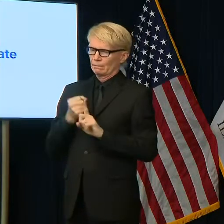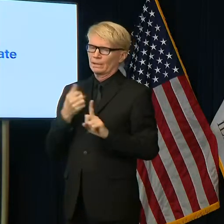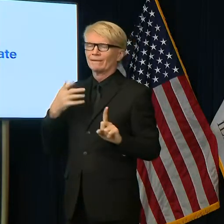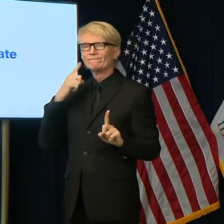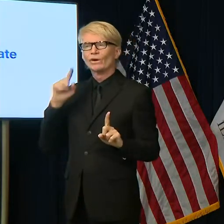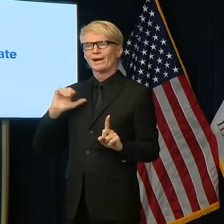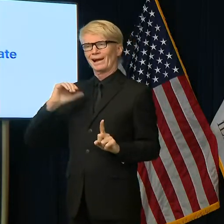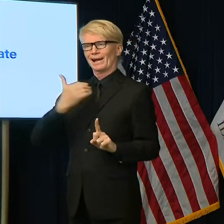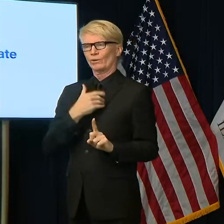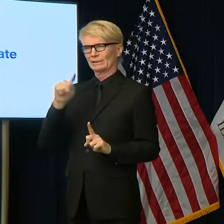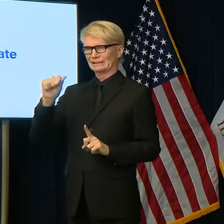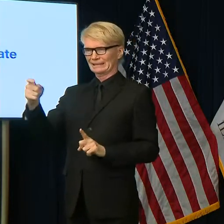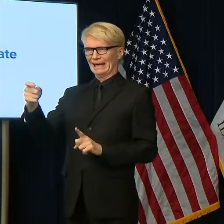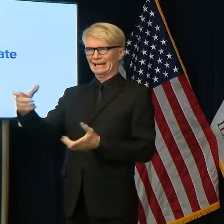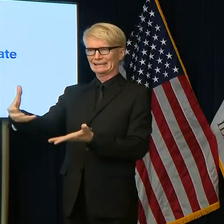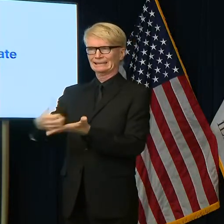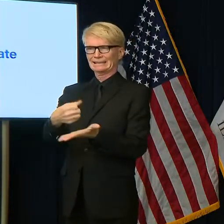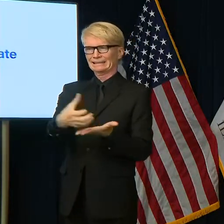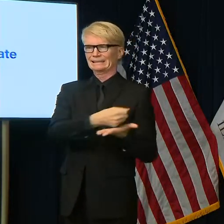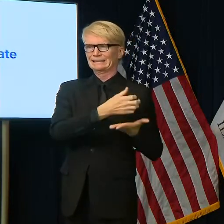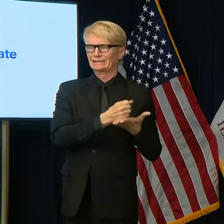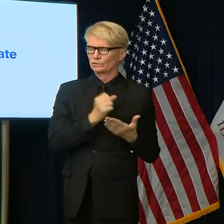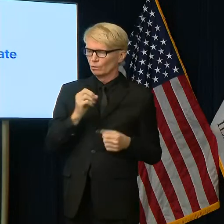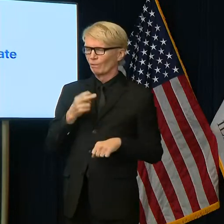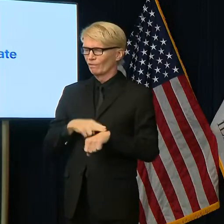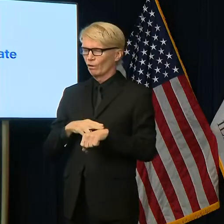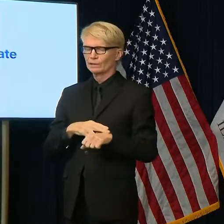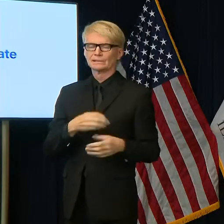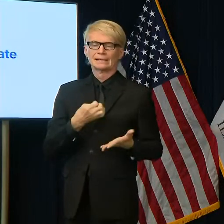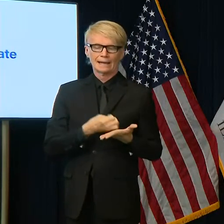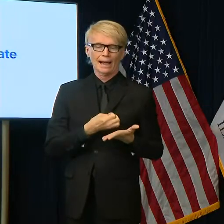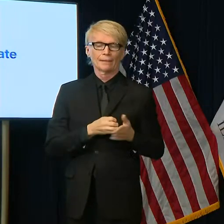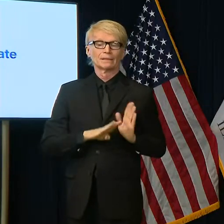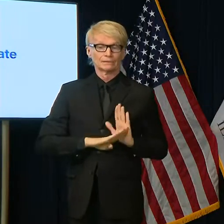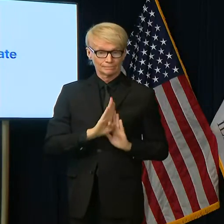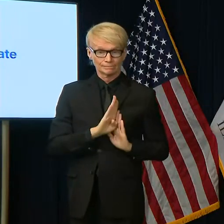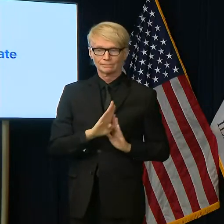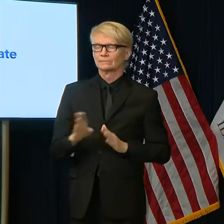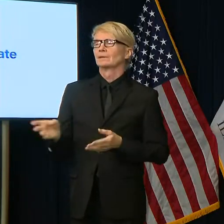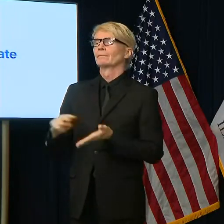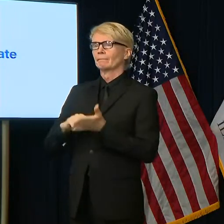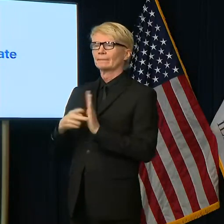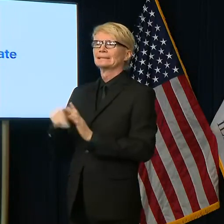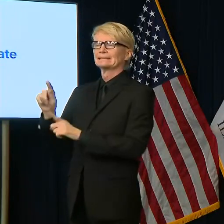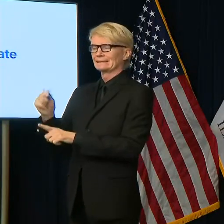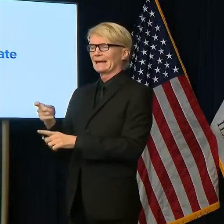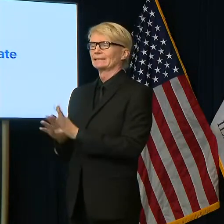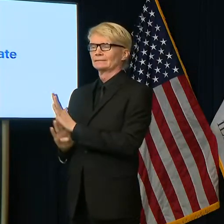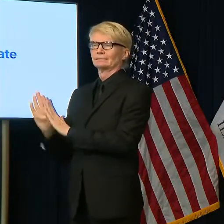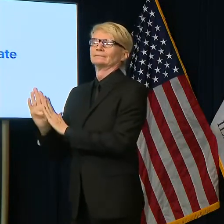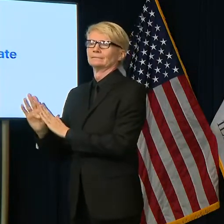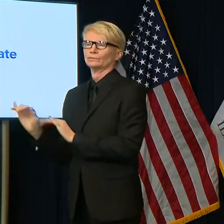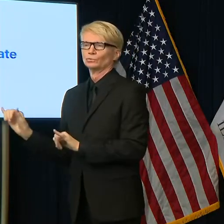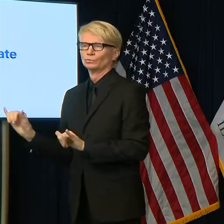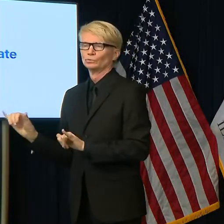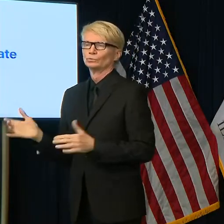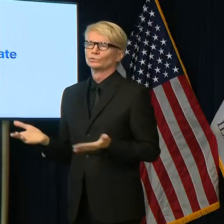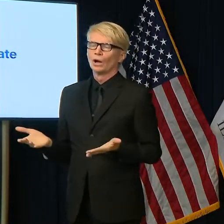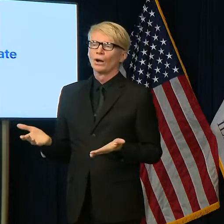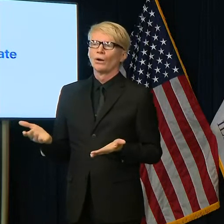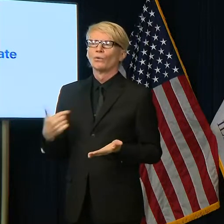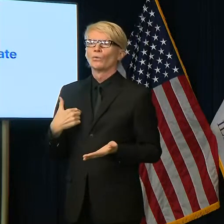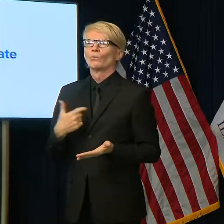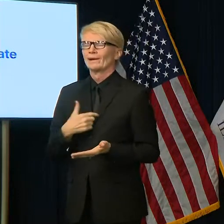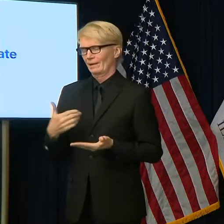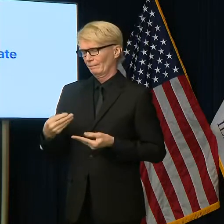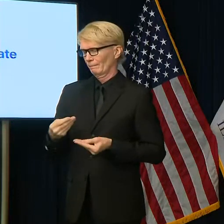state. So the faster the economy recovers, the faster our tax revenues recover. There are several things that affect our